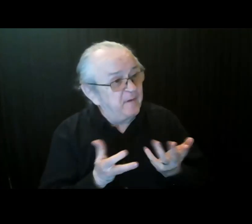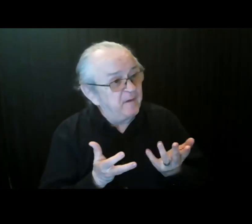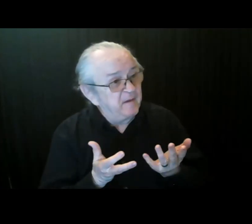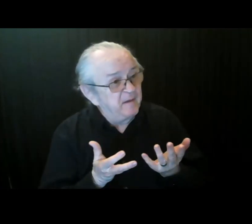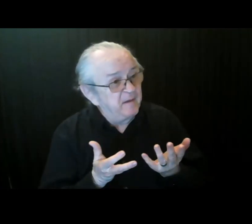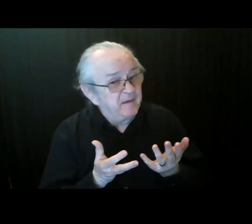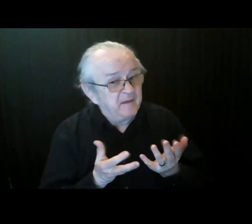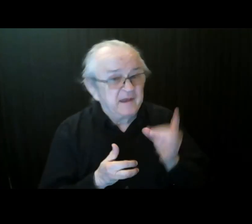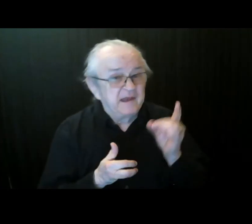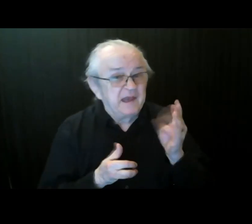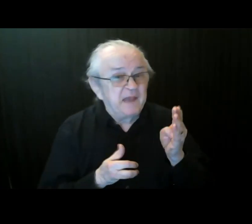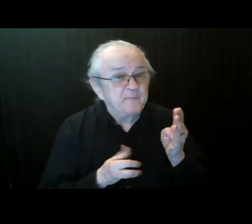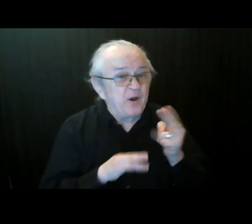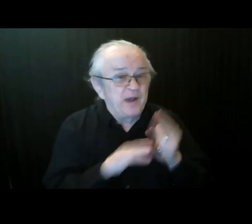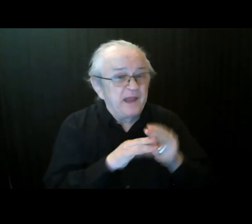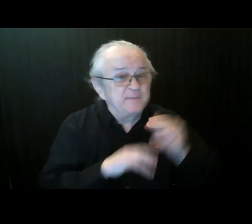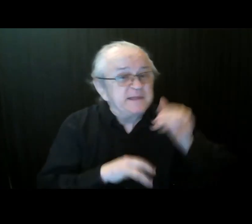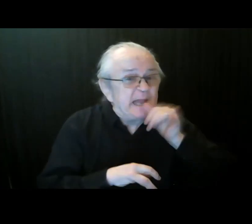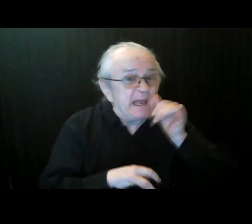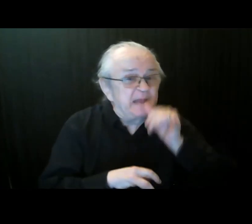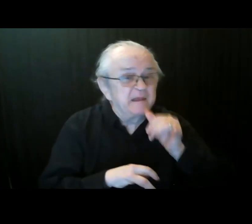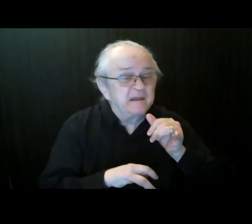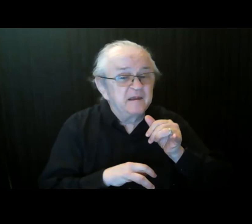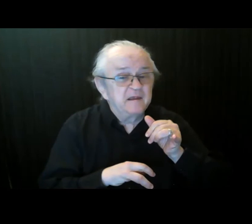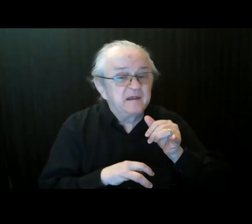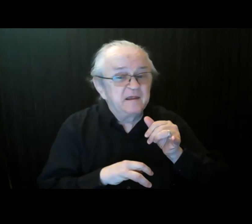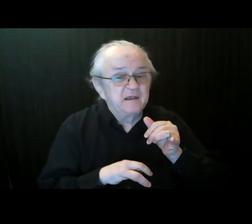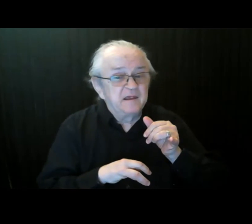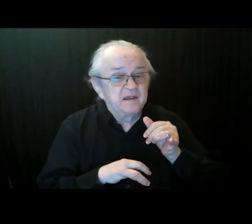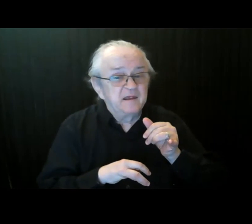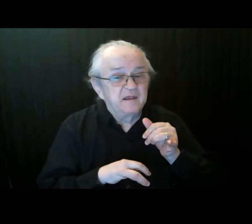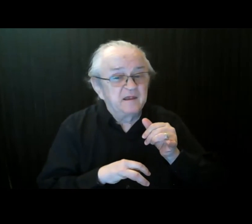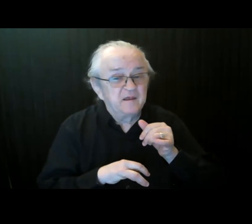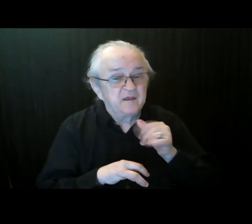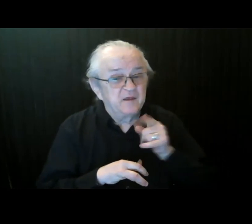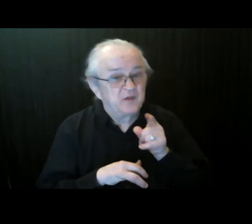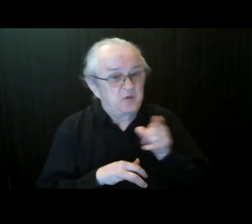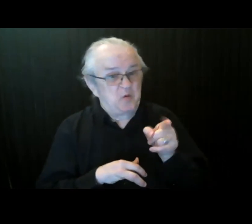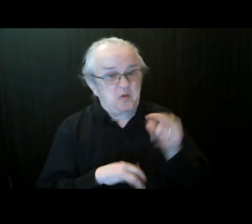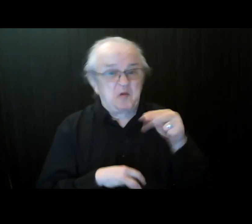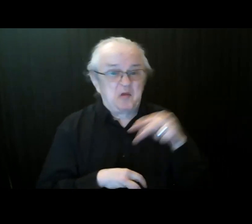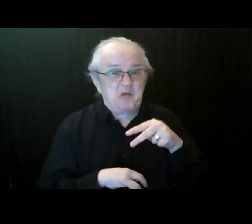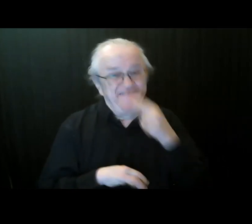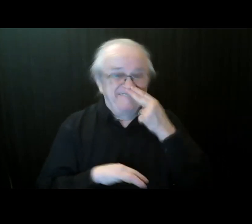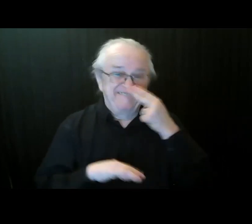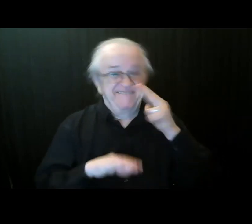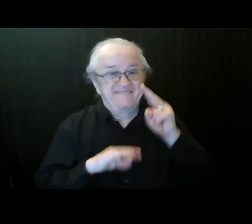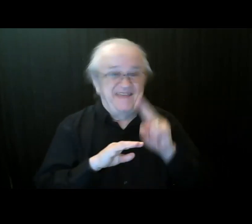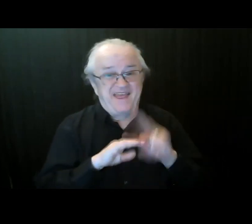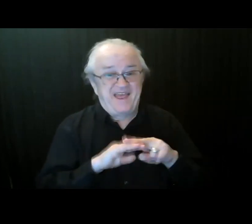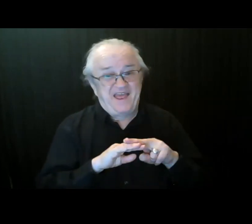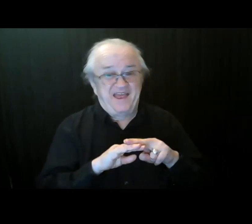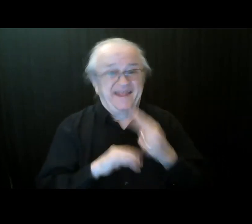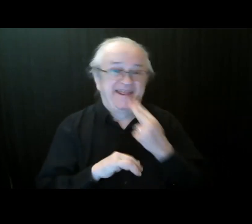Dickie Bird is a silly name. What about when he may think that's fun and a